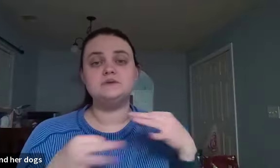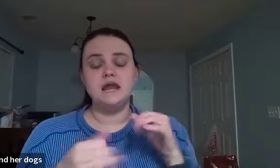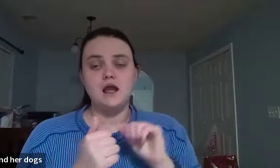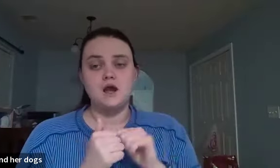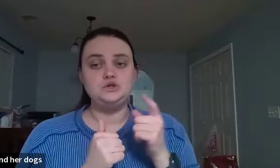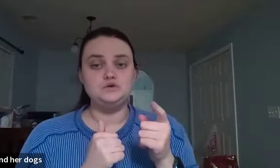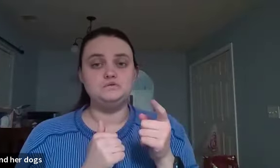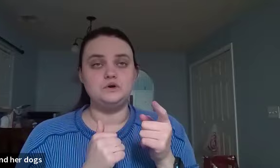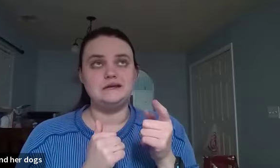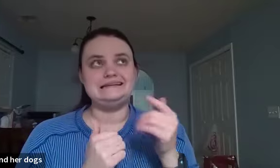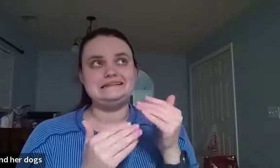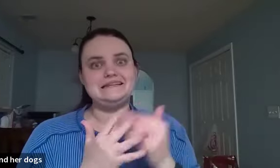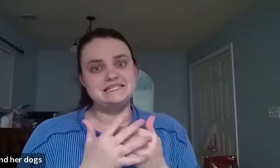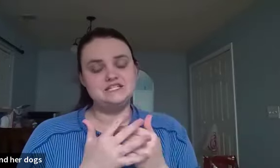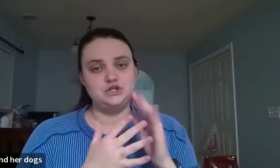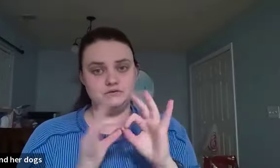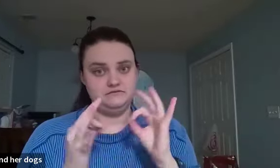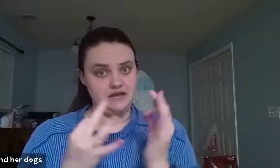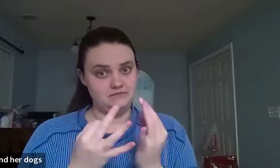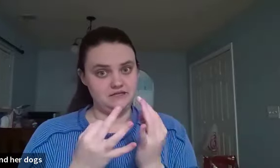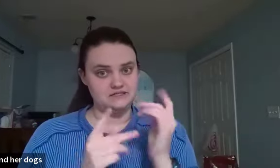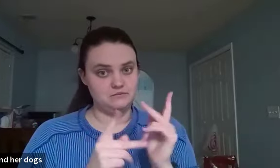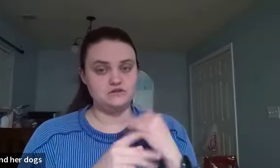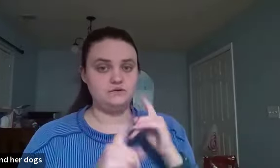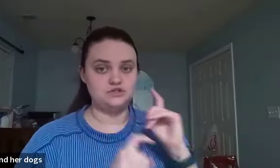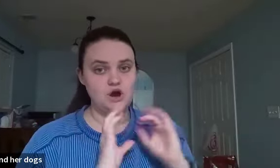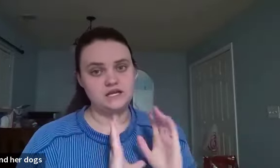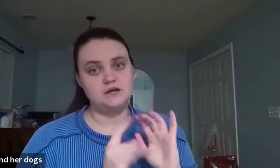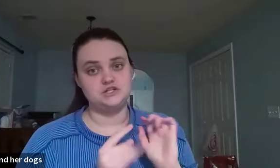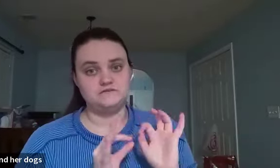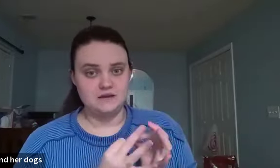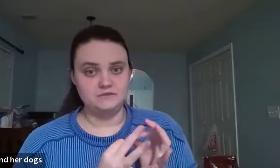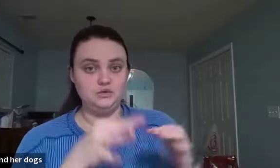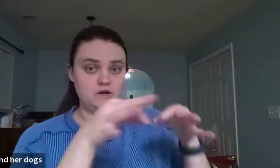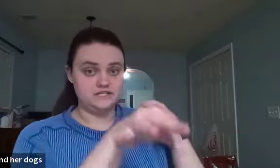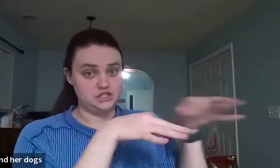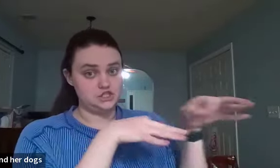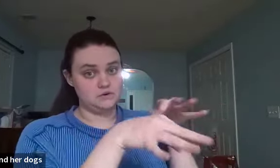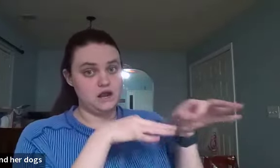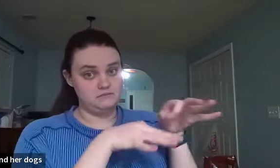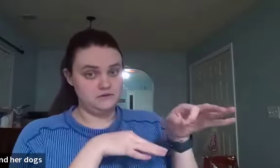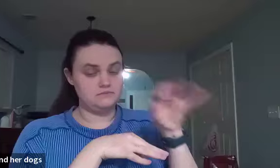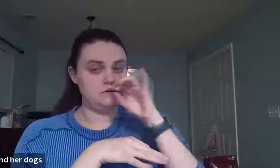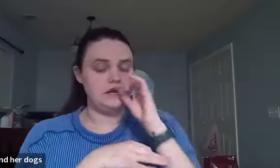explain how you would list your family to someone. So if you were talking about your family and you wanted to describe them,